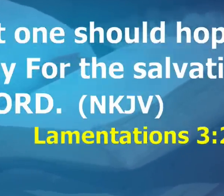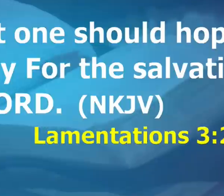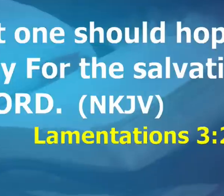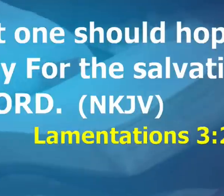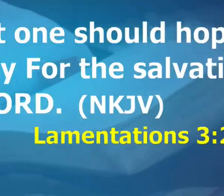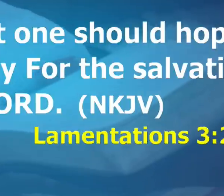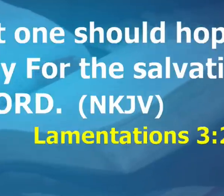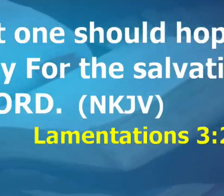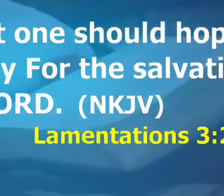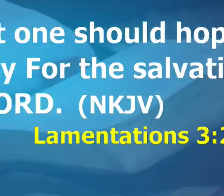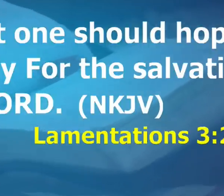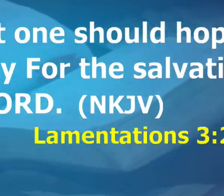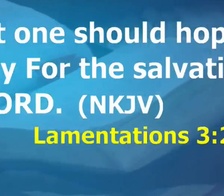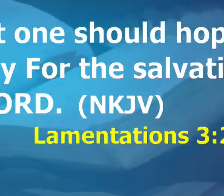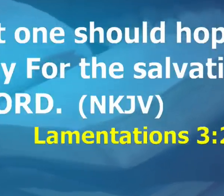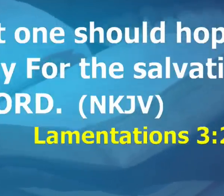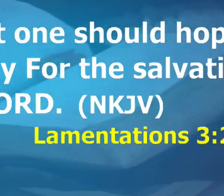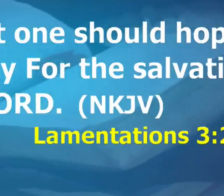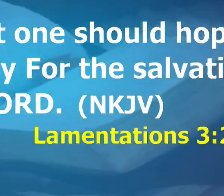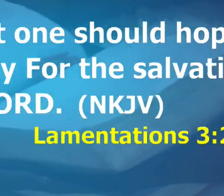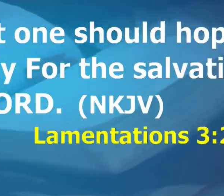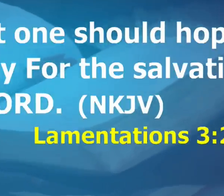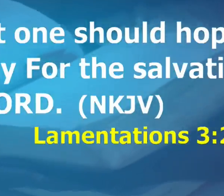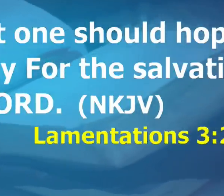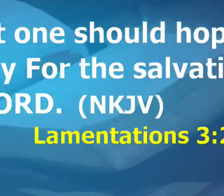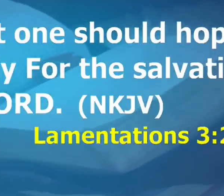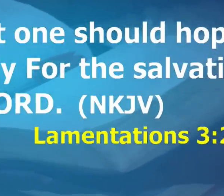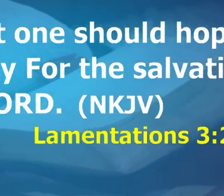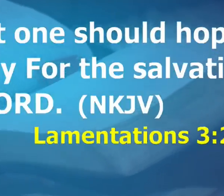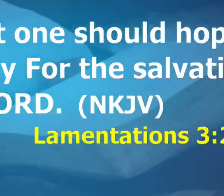okusuubiranga n'okulindiriranga obulokozi bwa Mukama ng'ateredde.